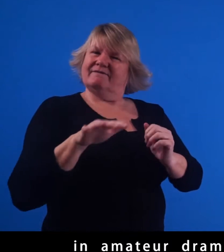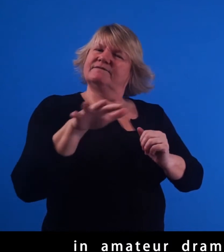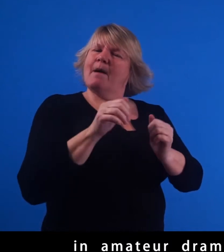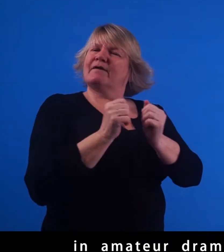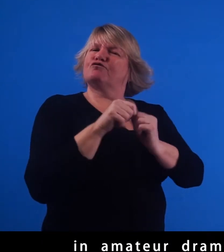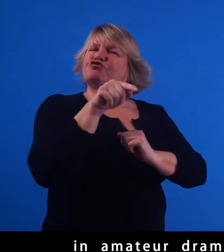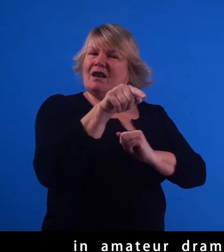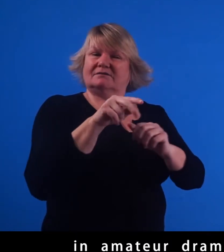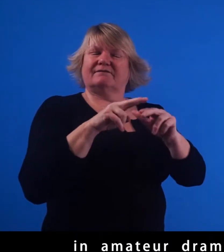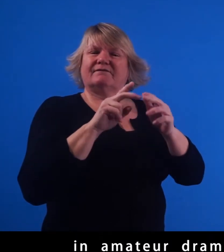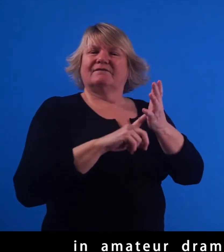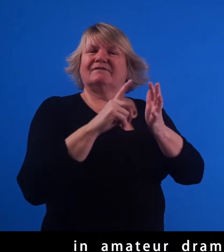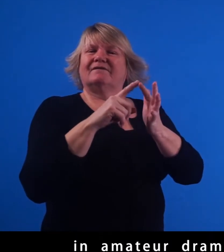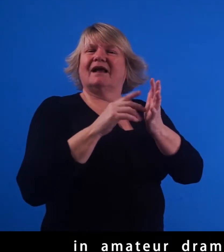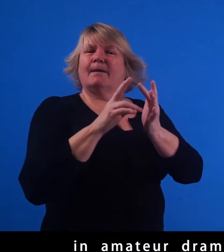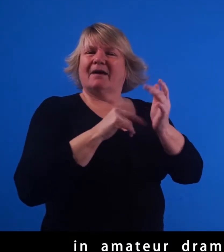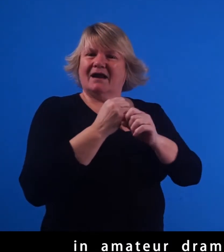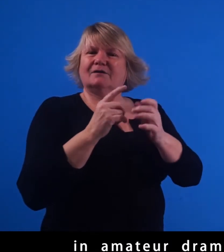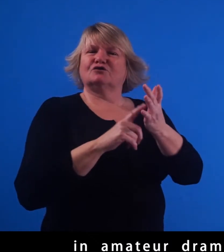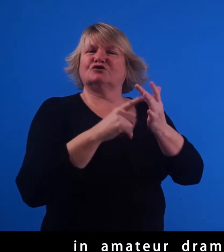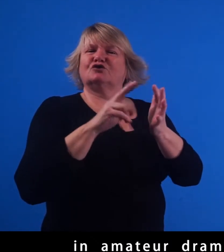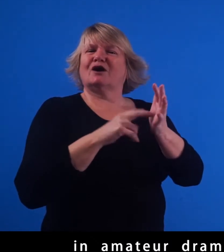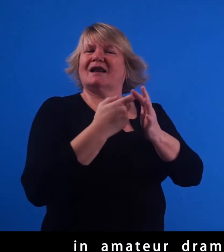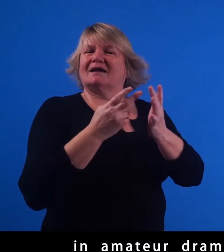family friends, the Fleeming Jenkins.